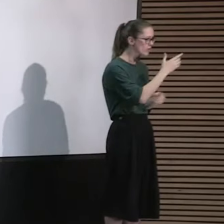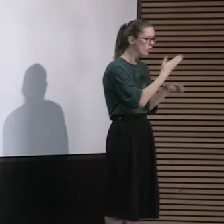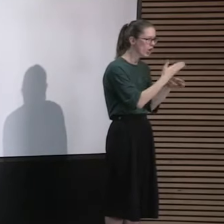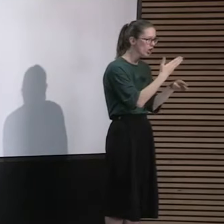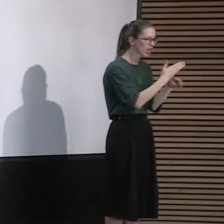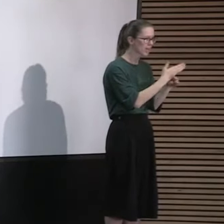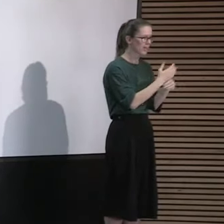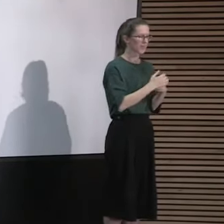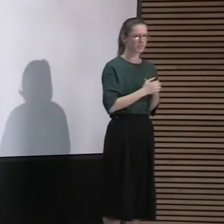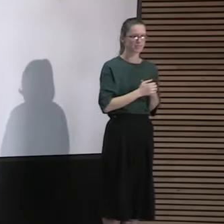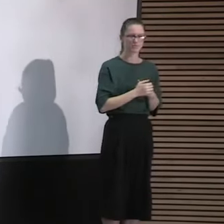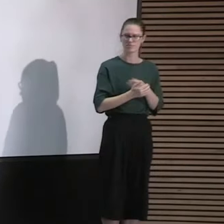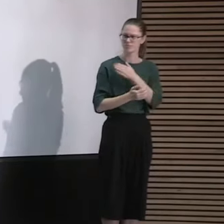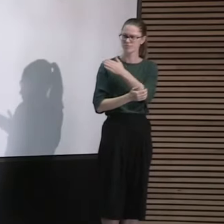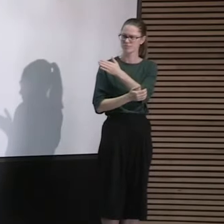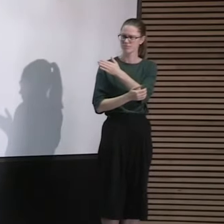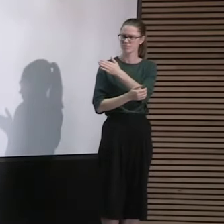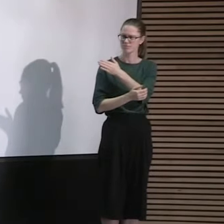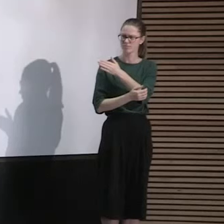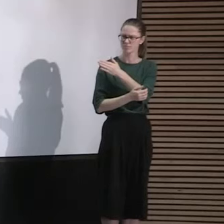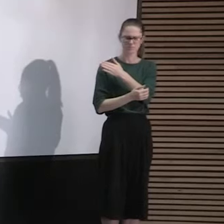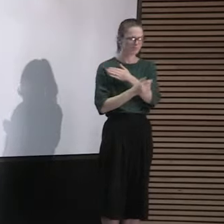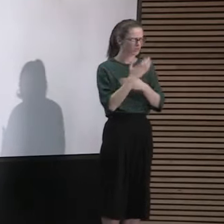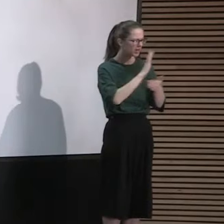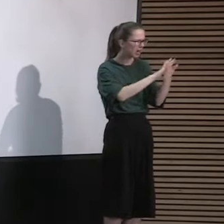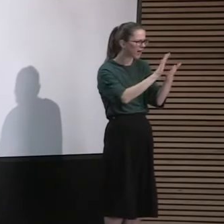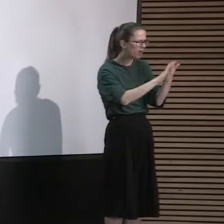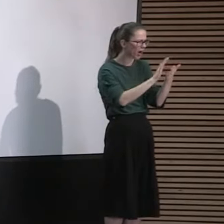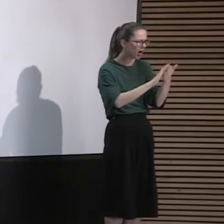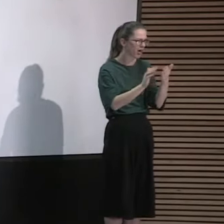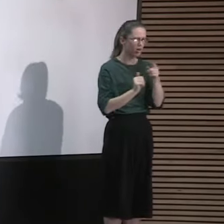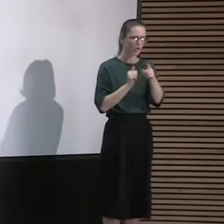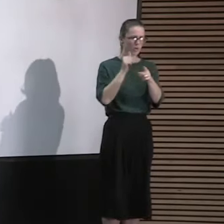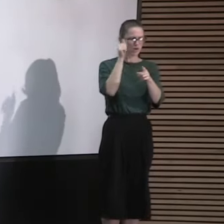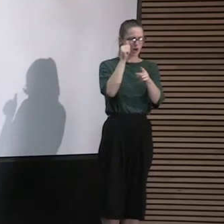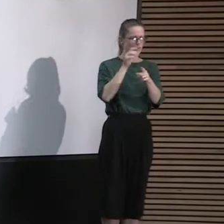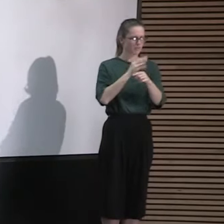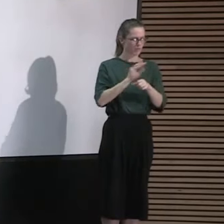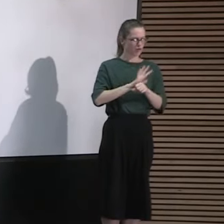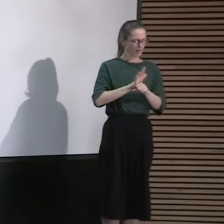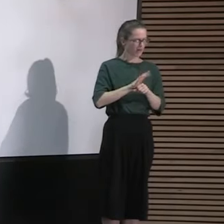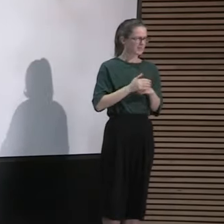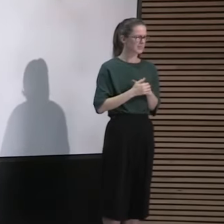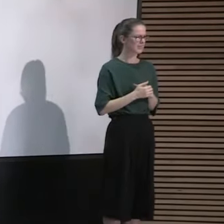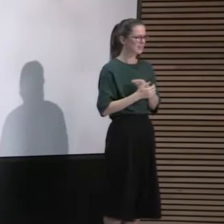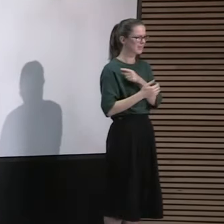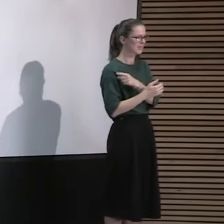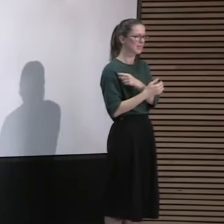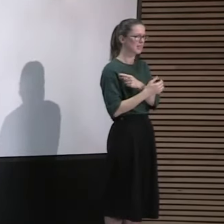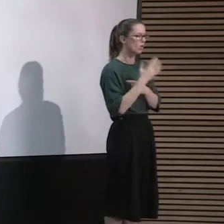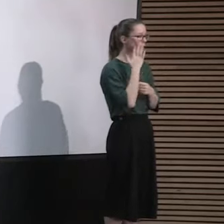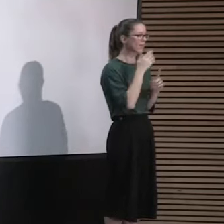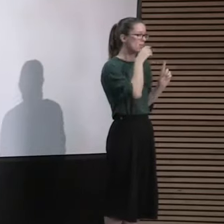few MIQ So facilities? did you say we know it wasn't a pre-existing condition? Now it was COVID-19. No, but when he reported